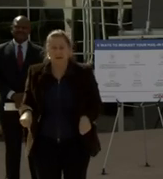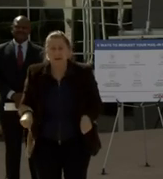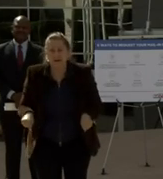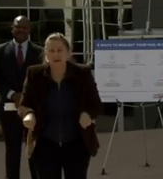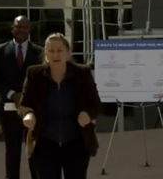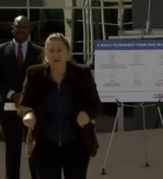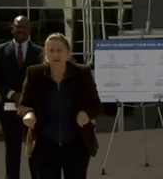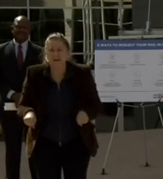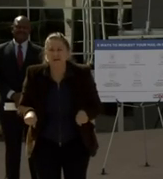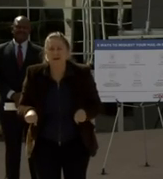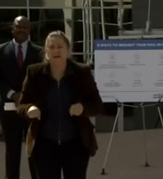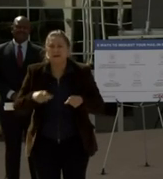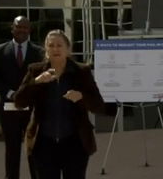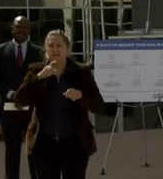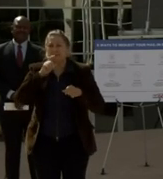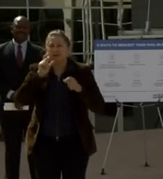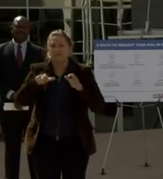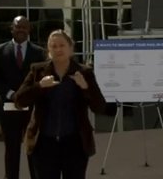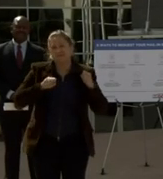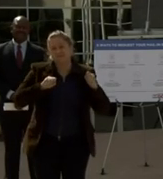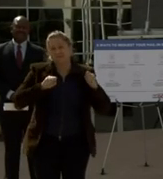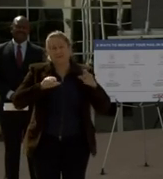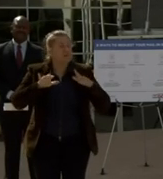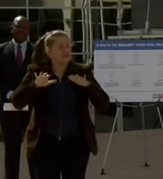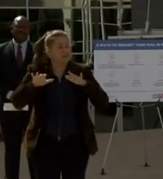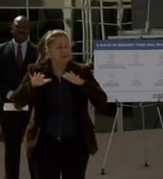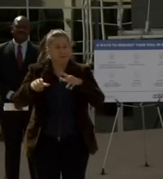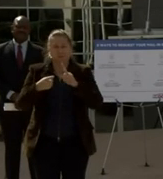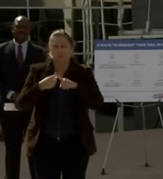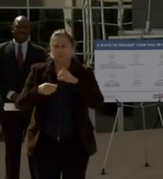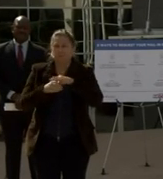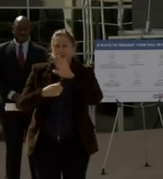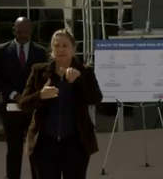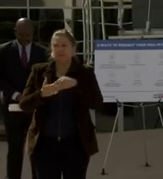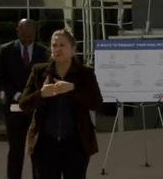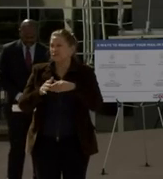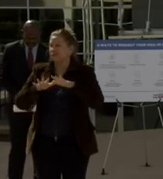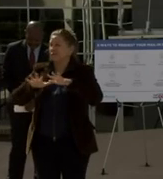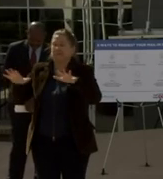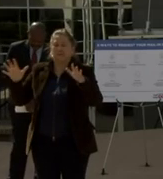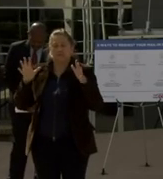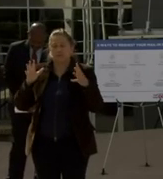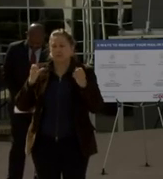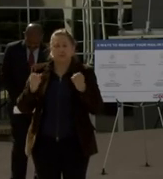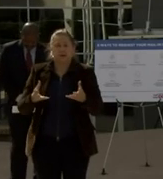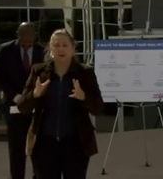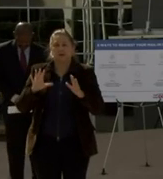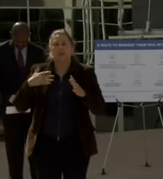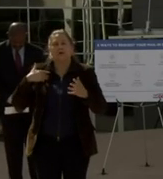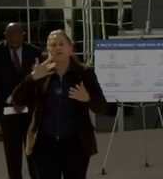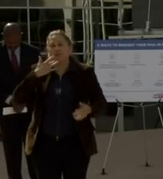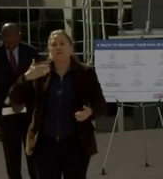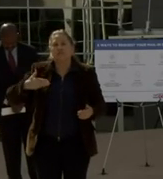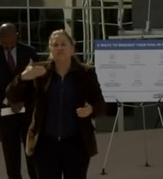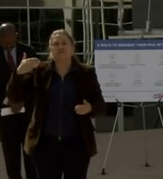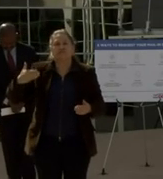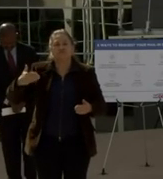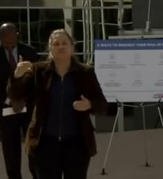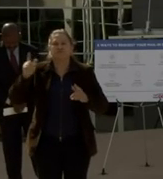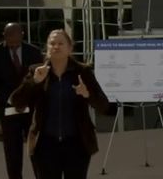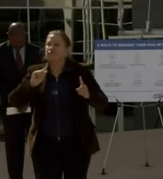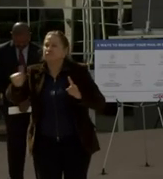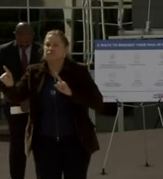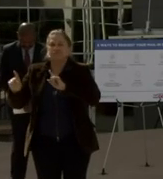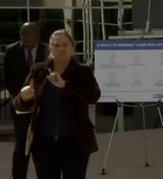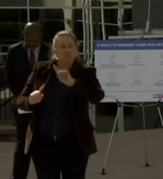make sure that we have an election that everyone has complete confidence and integrity in, but we do so in a very safe way. And I know I and many others will